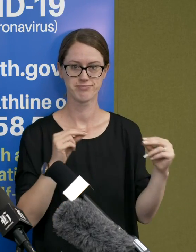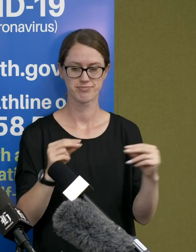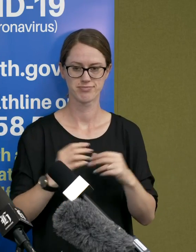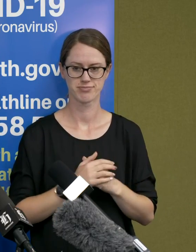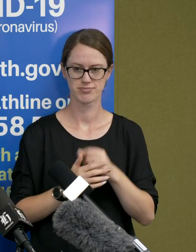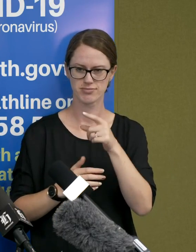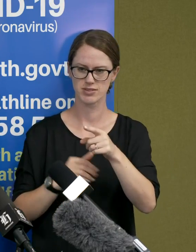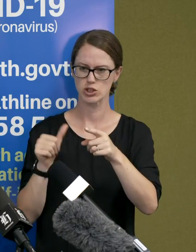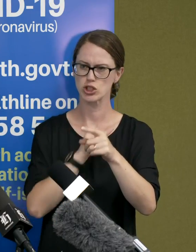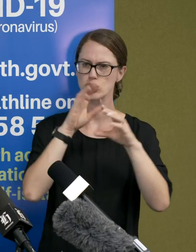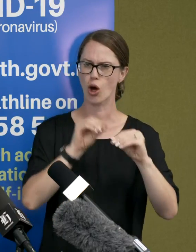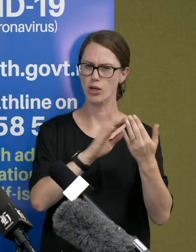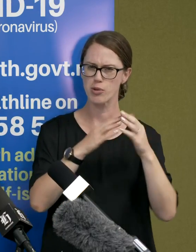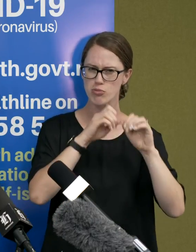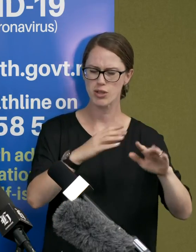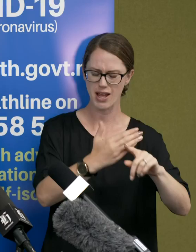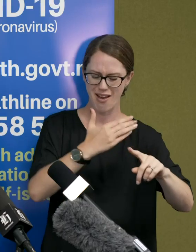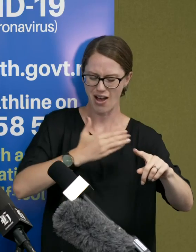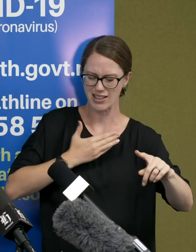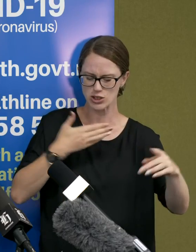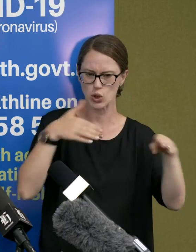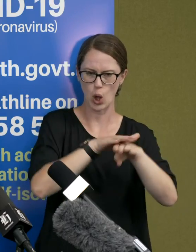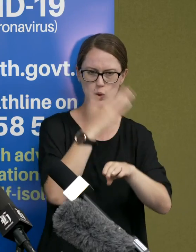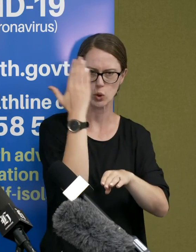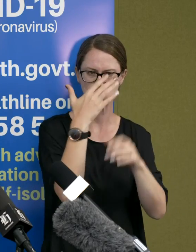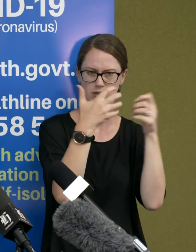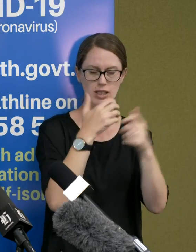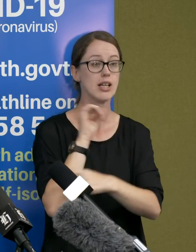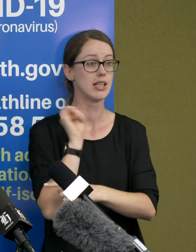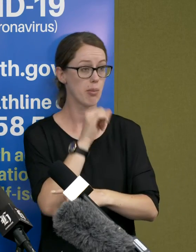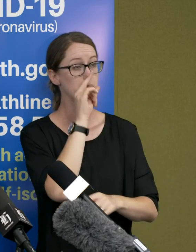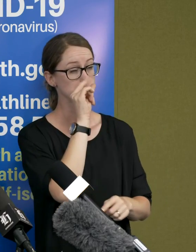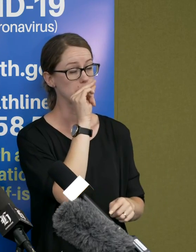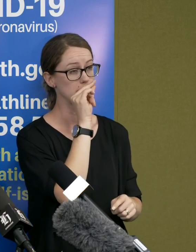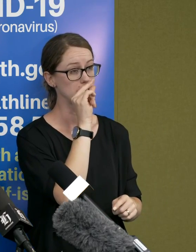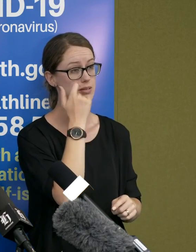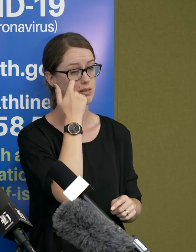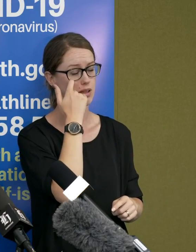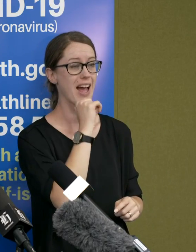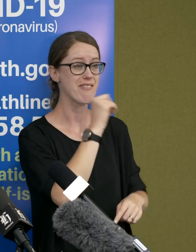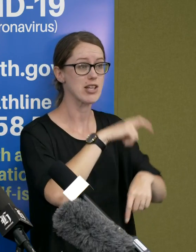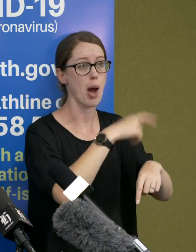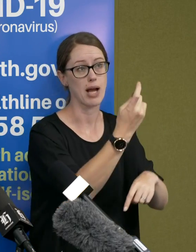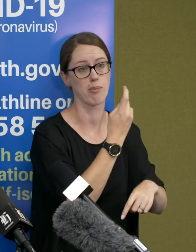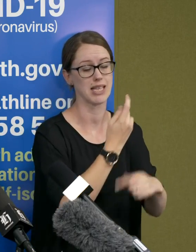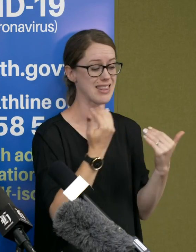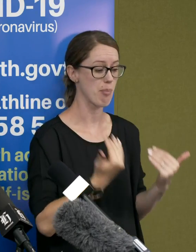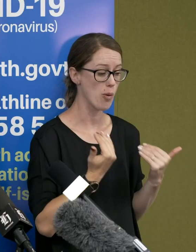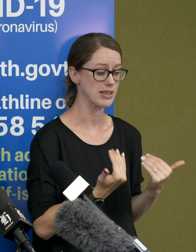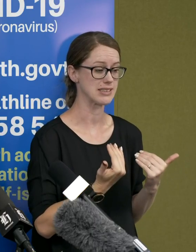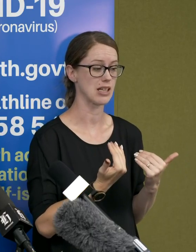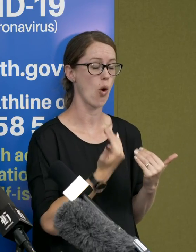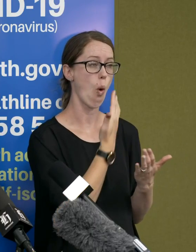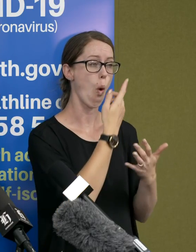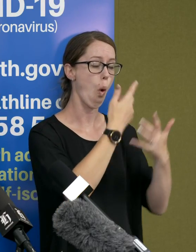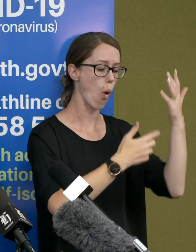essential part of stopping community transmission, is closing schools and universities. Yes, it may well be, if that time comes. All our cases